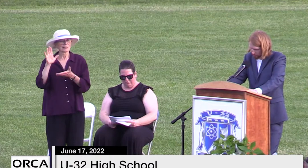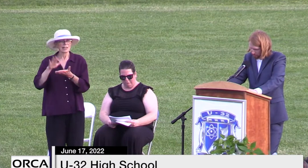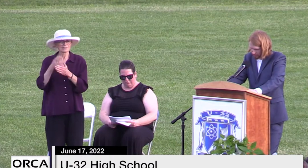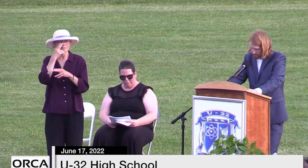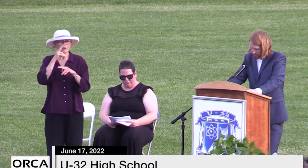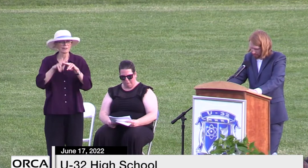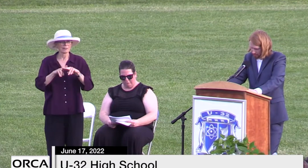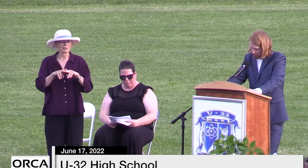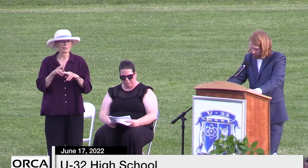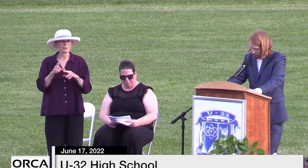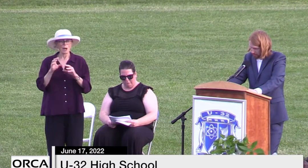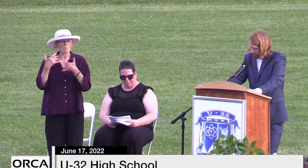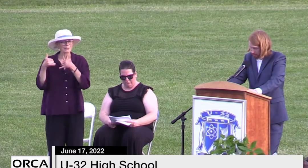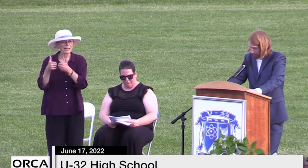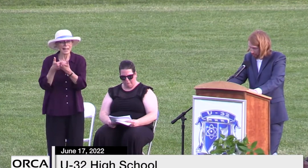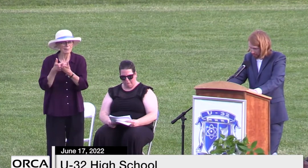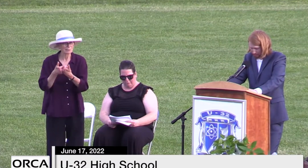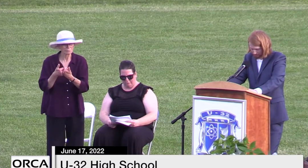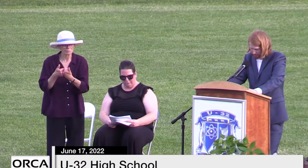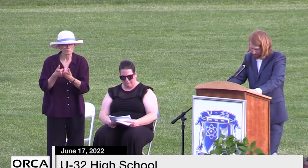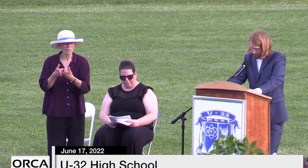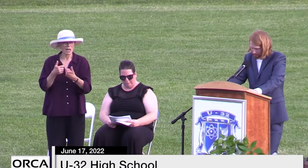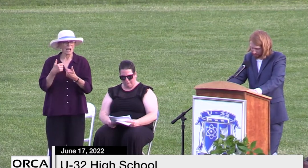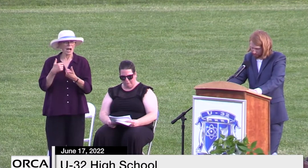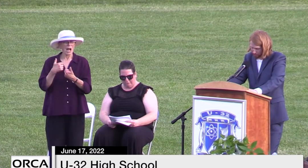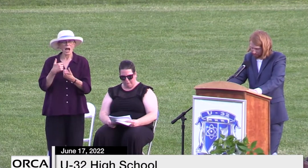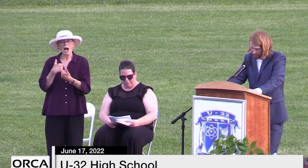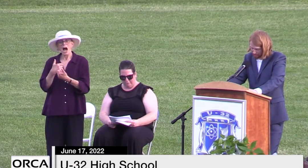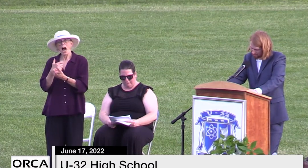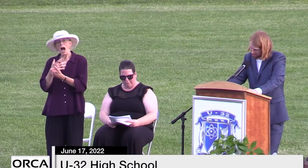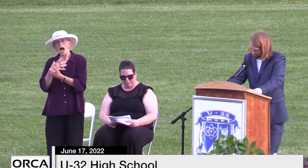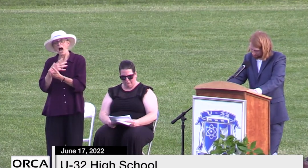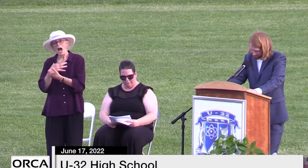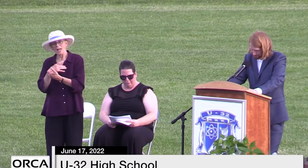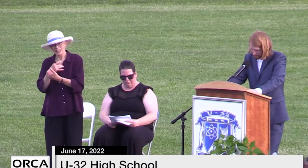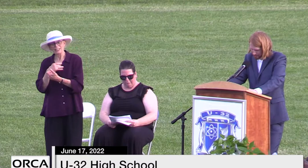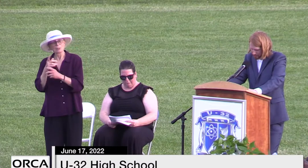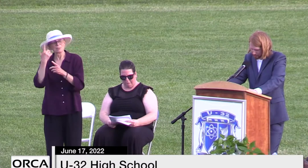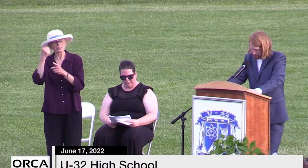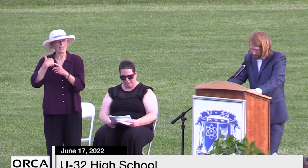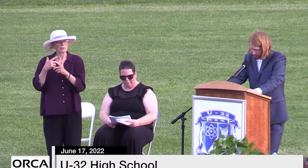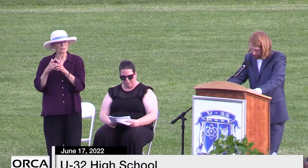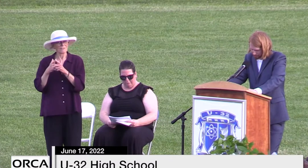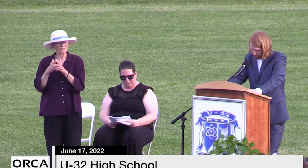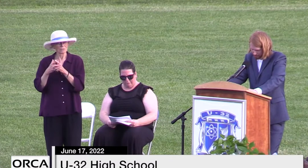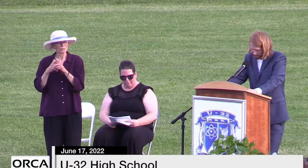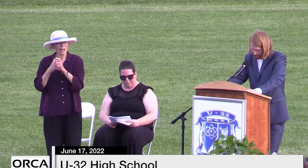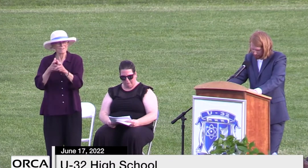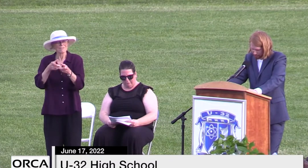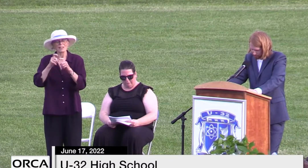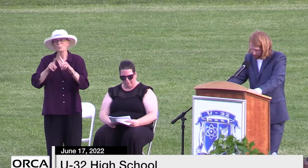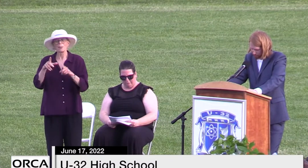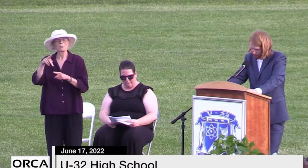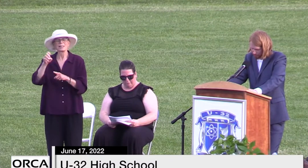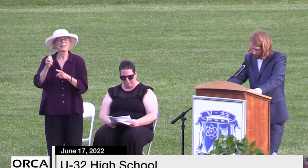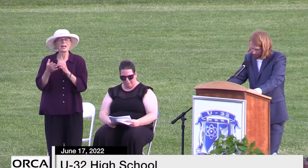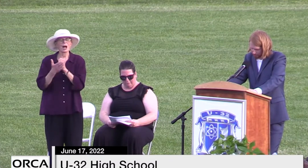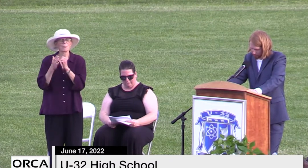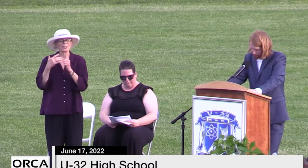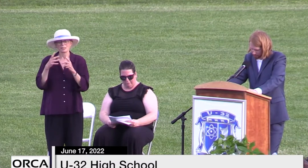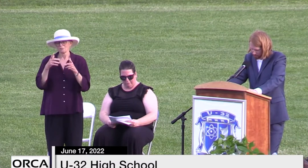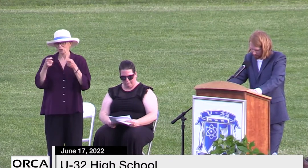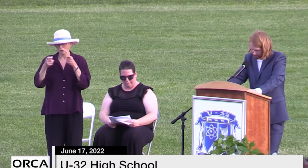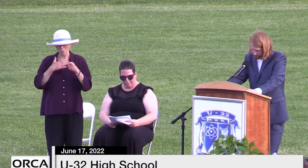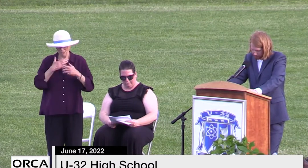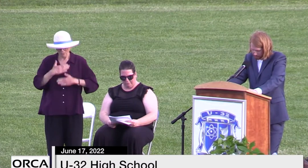There wasn't as many games as I enjoyed. I loved them because I was actually pretty fast. This PE was to learn how to better control our bodies